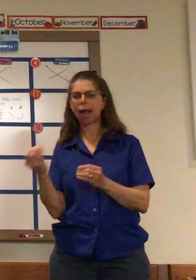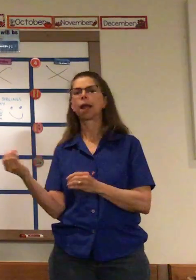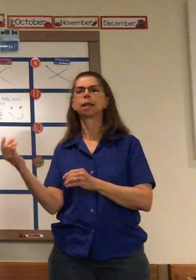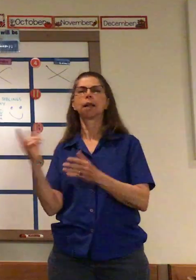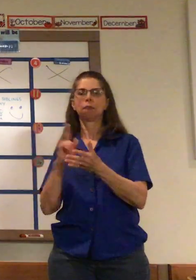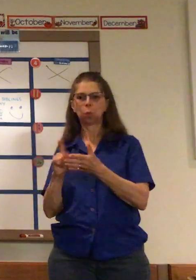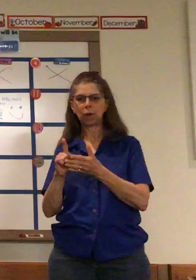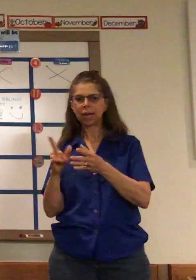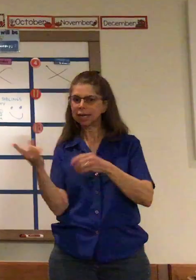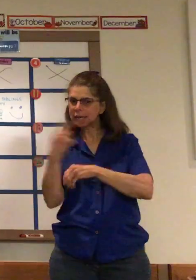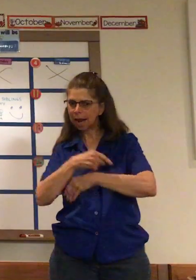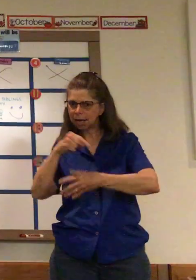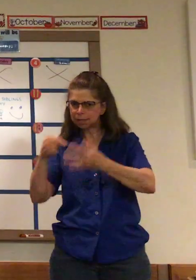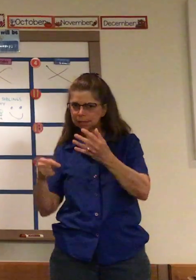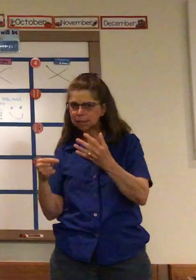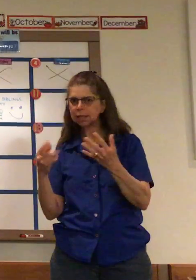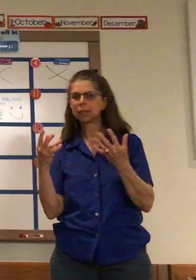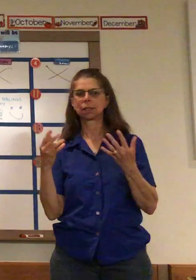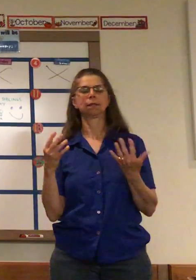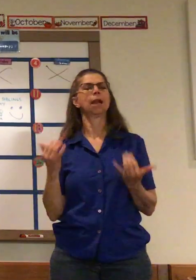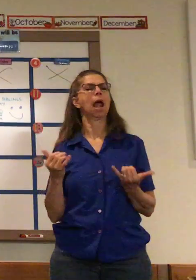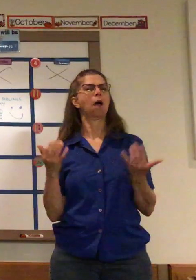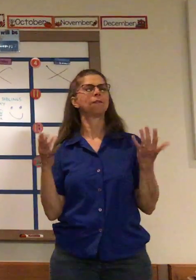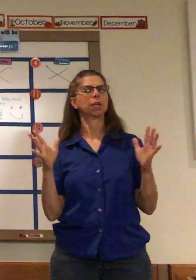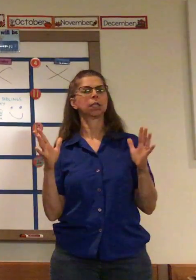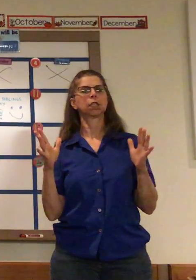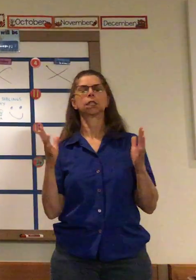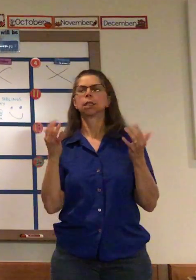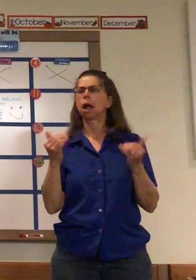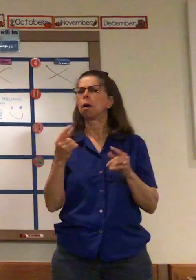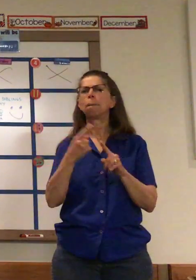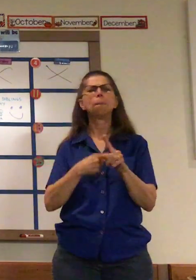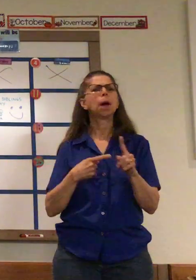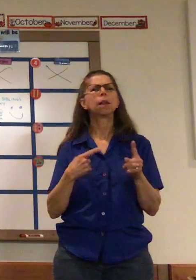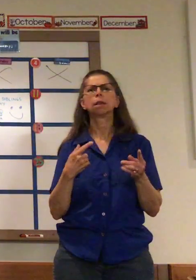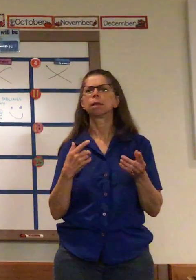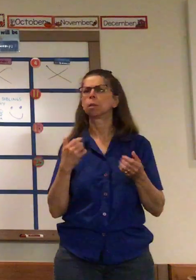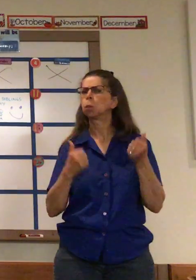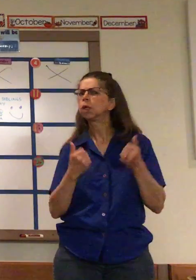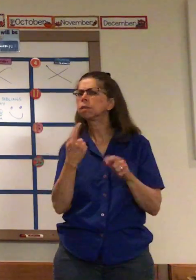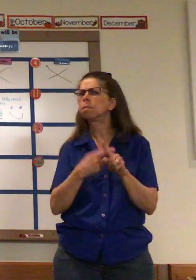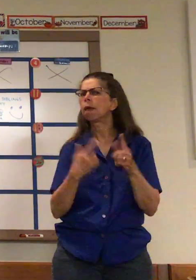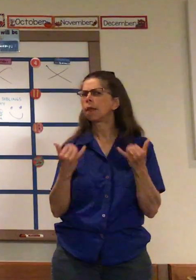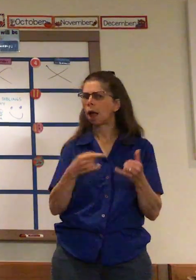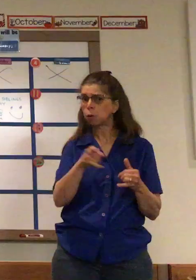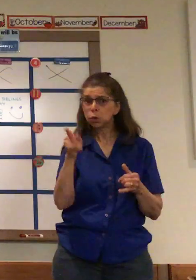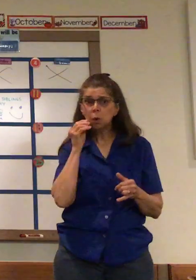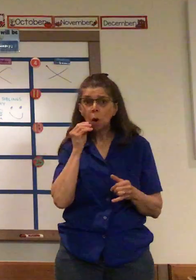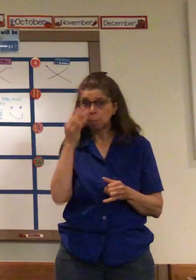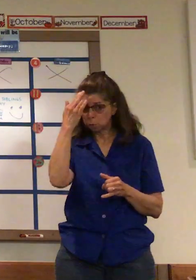So let's talk about what month is it? Does anybody at home know what month it is?